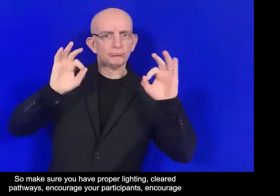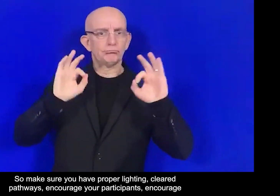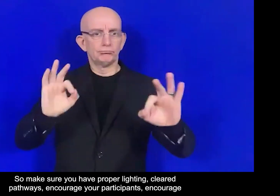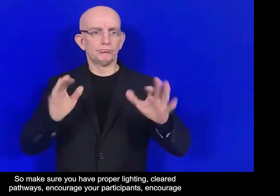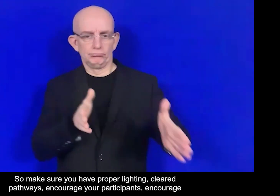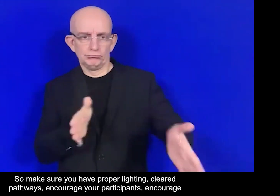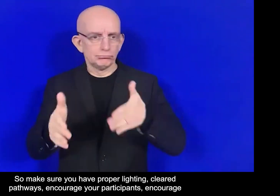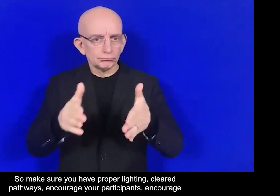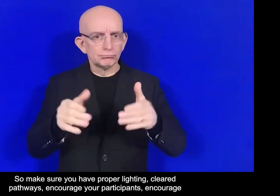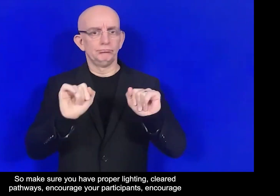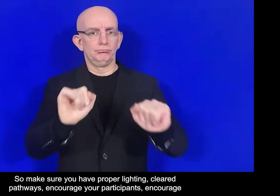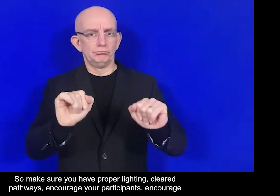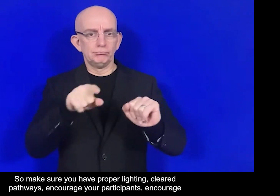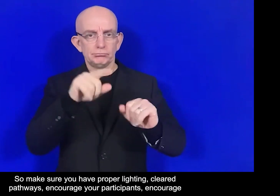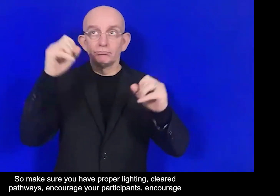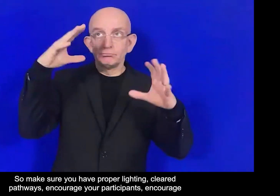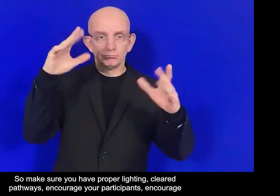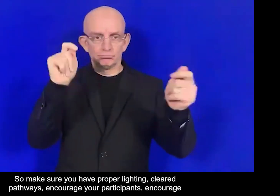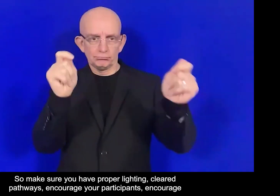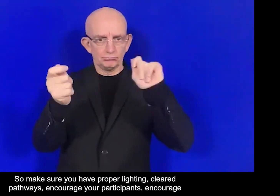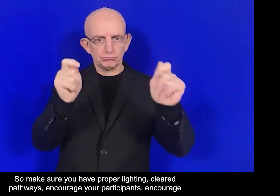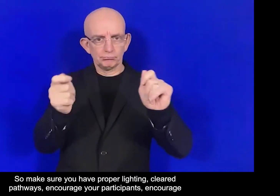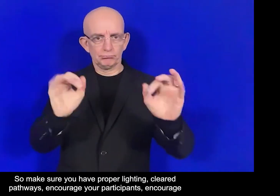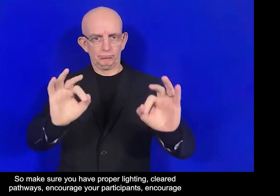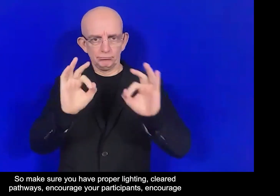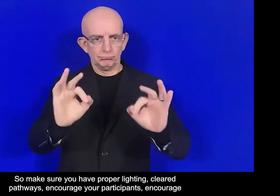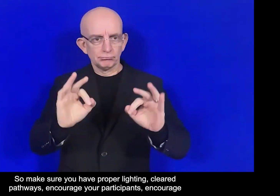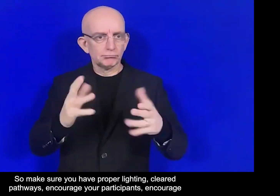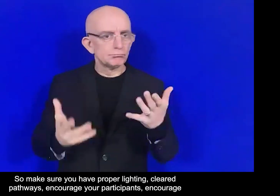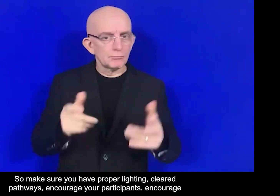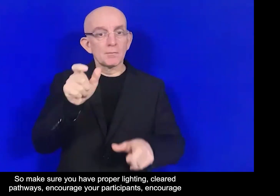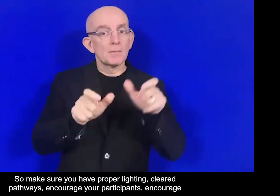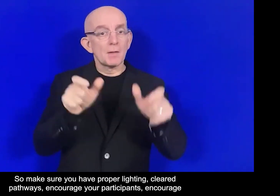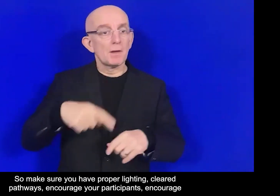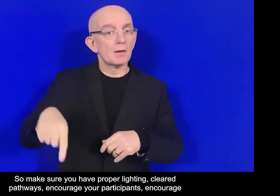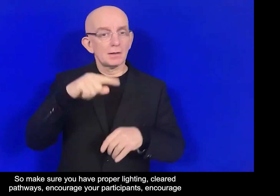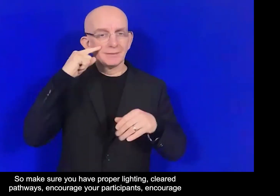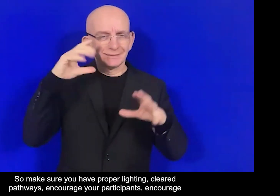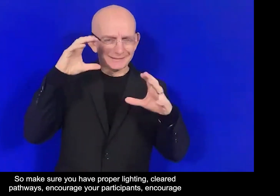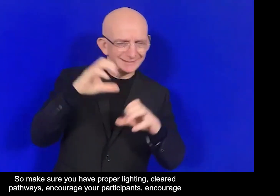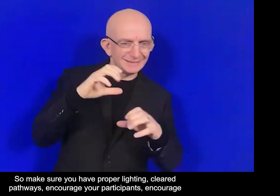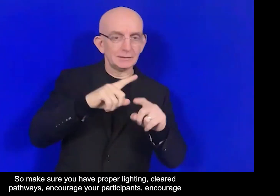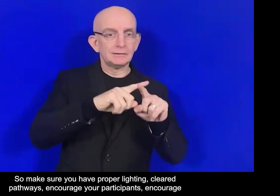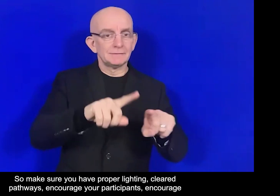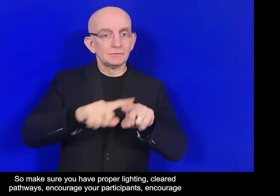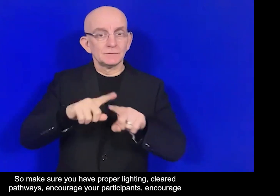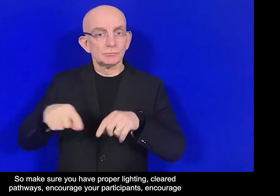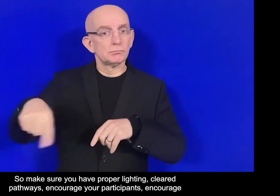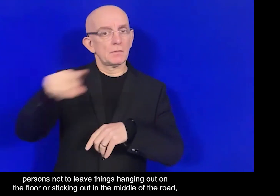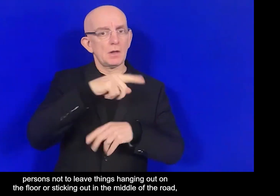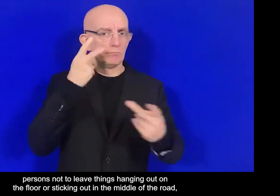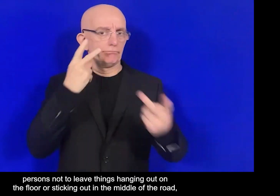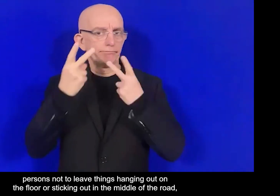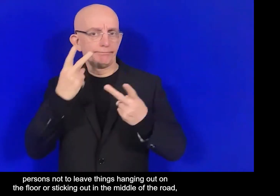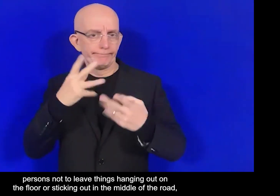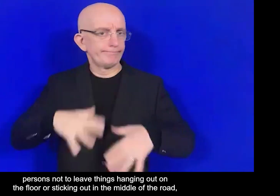sure that you have proper lighting, clear pathways, encourage your participants.